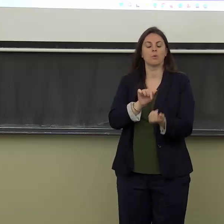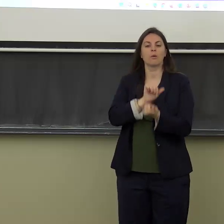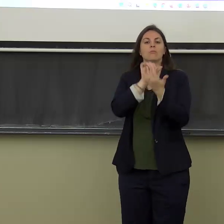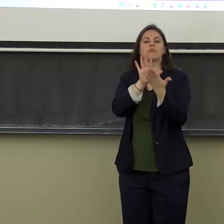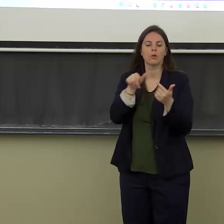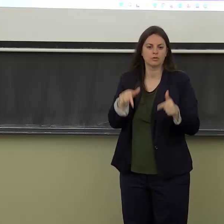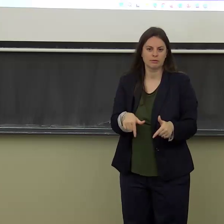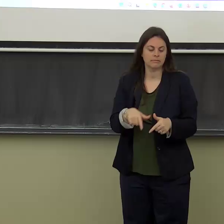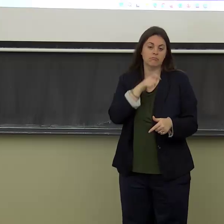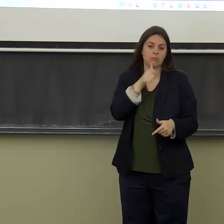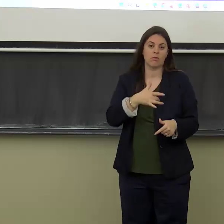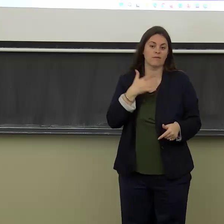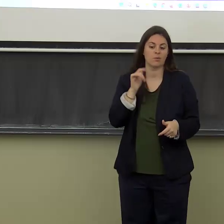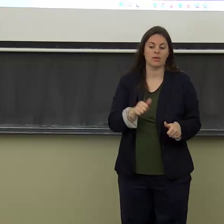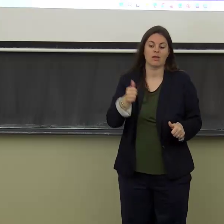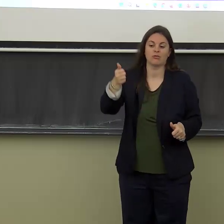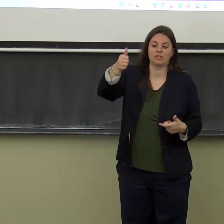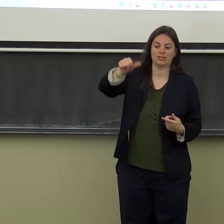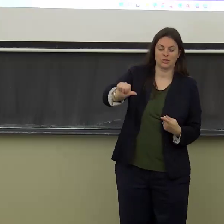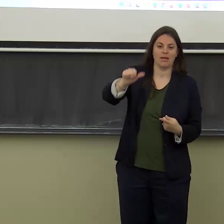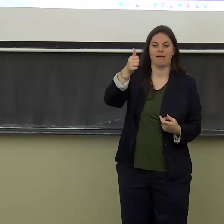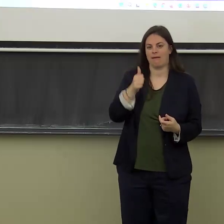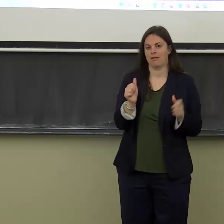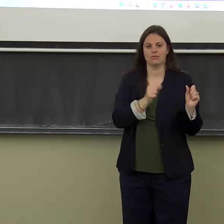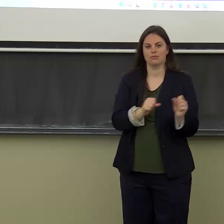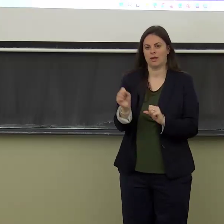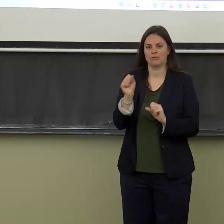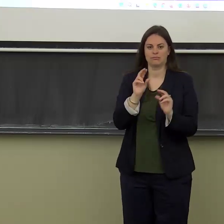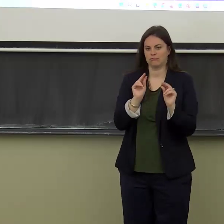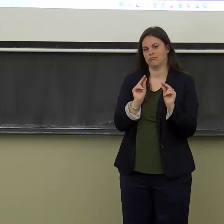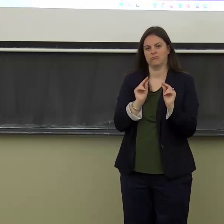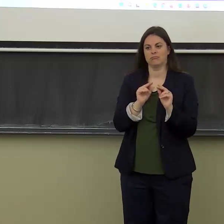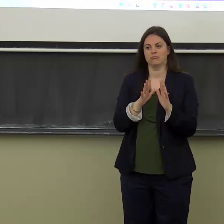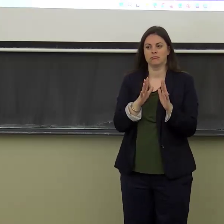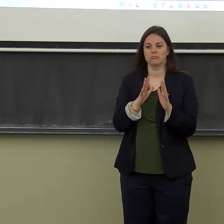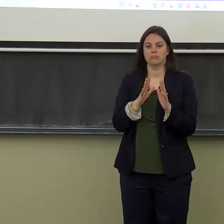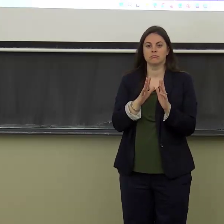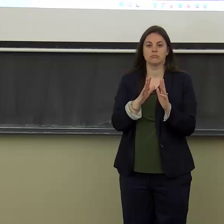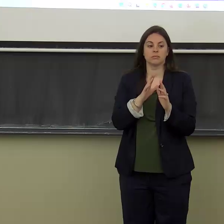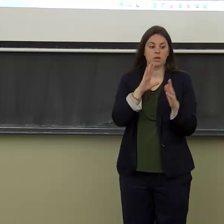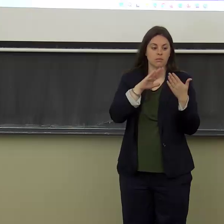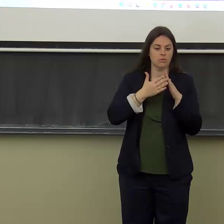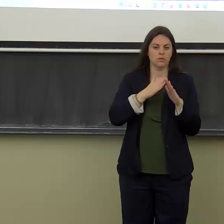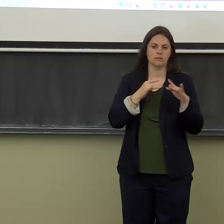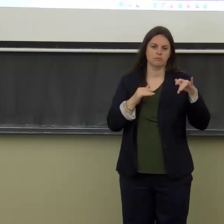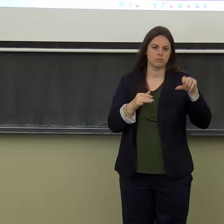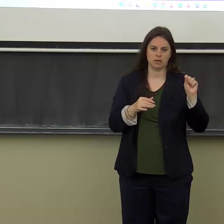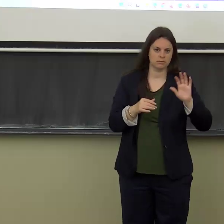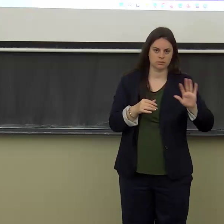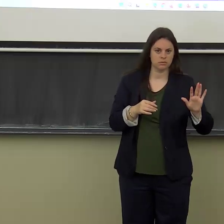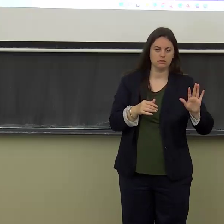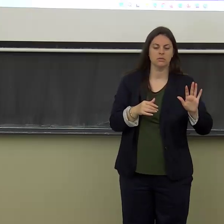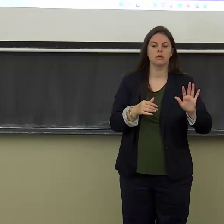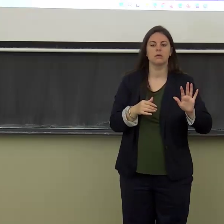can reject any of the strategies. So yes, community, yes, looking at